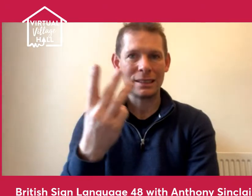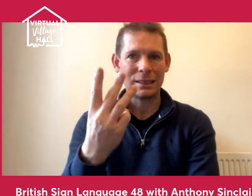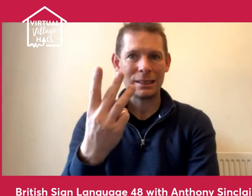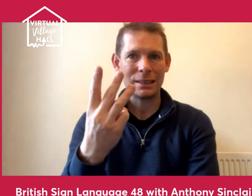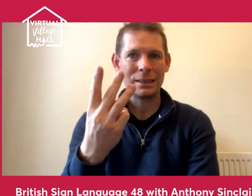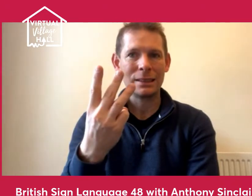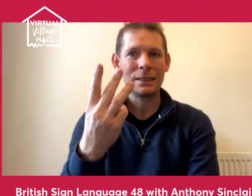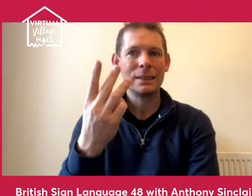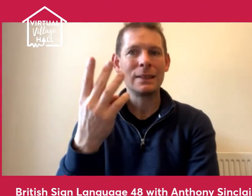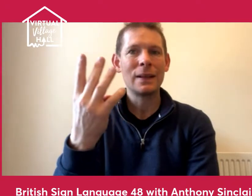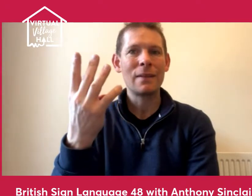13,